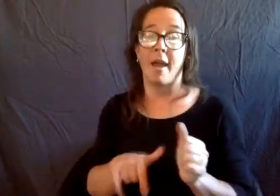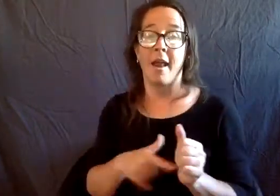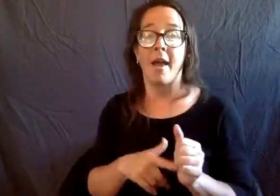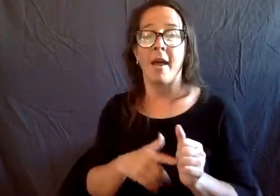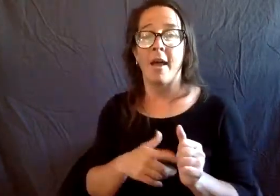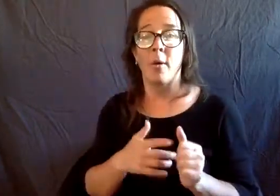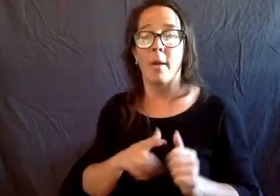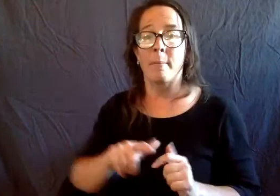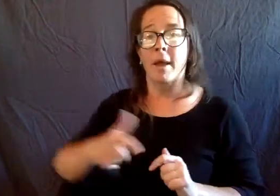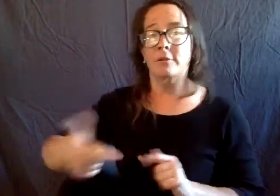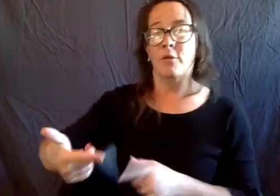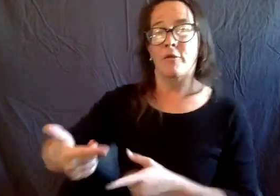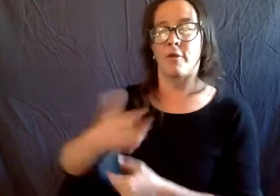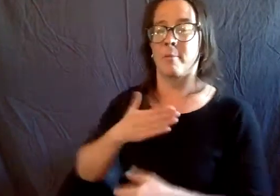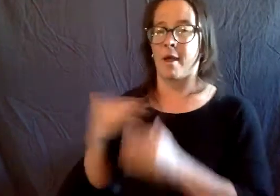over to my colleague here.